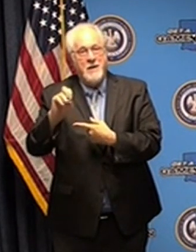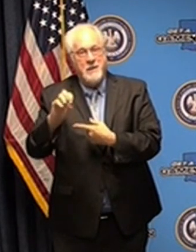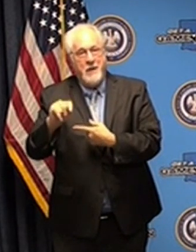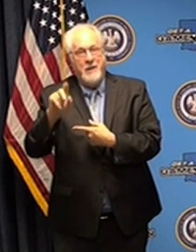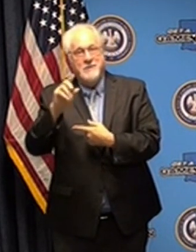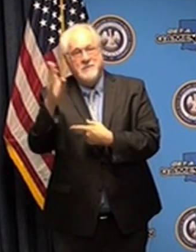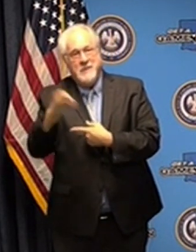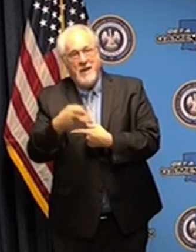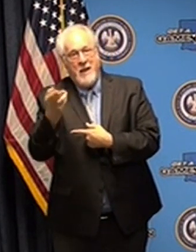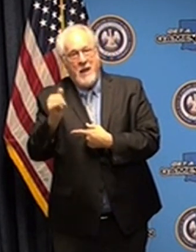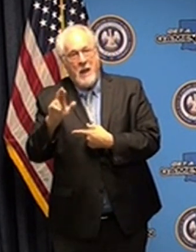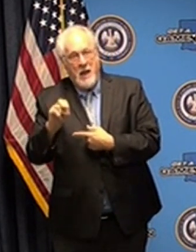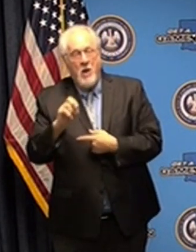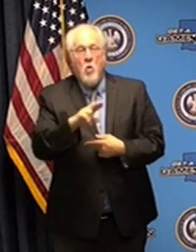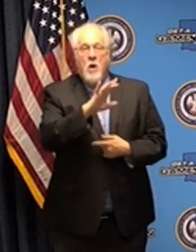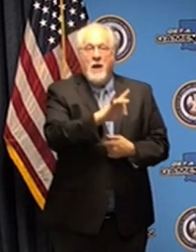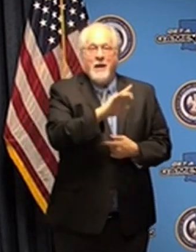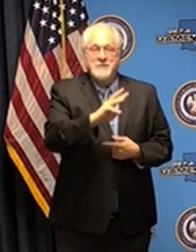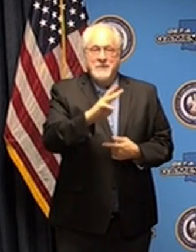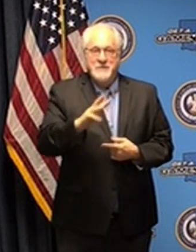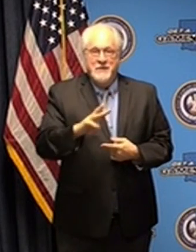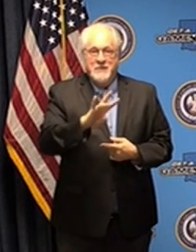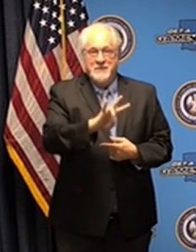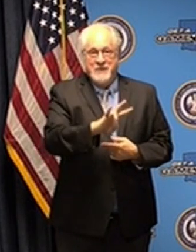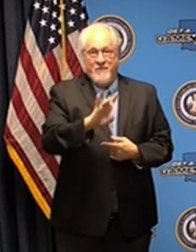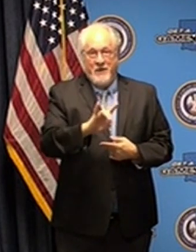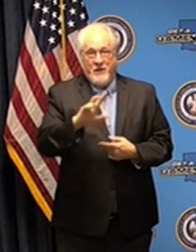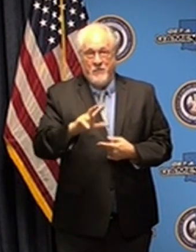www.louisianaworks.net/hire or call